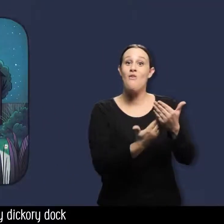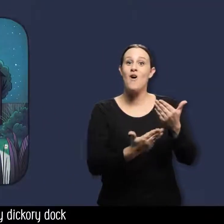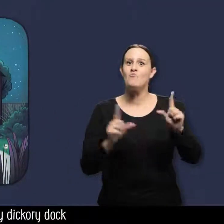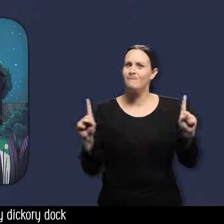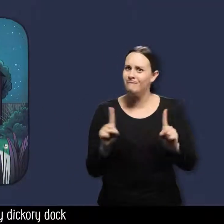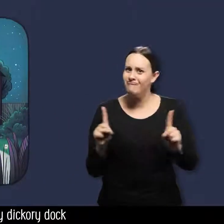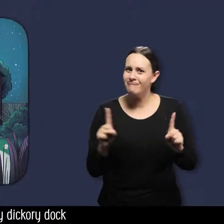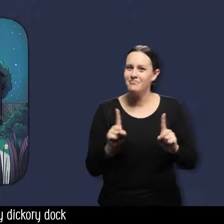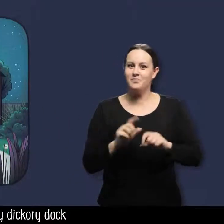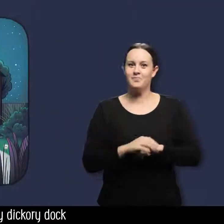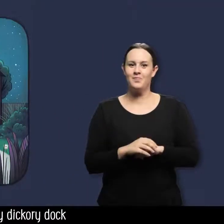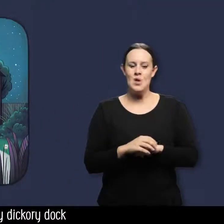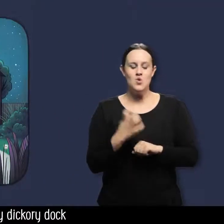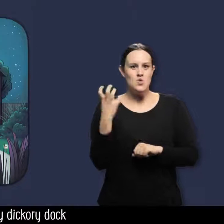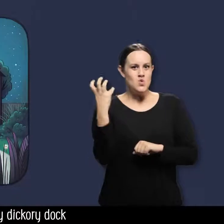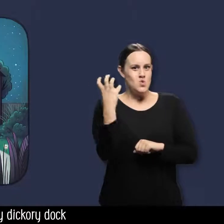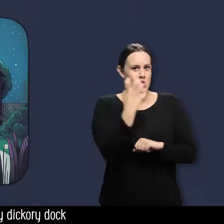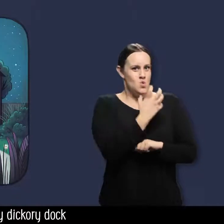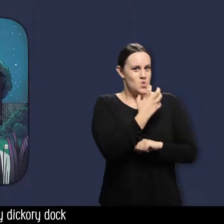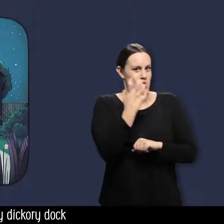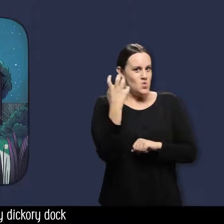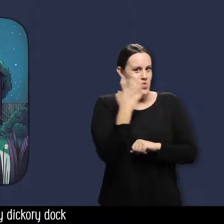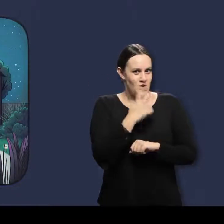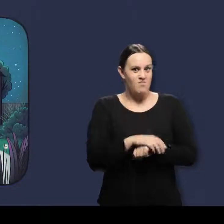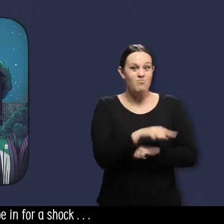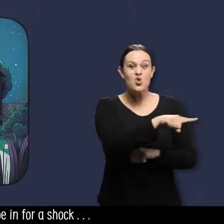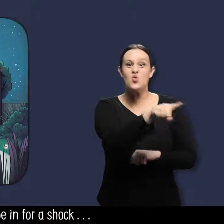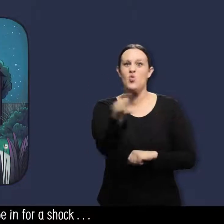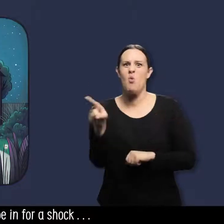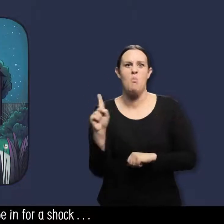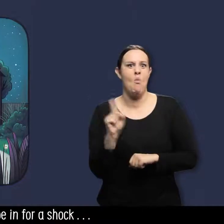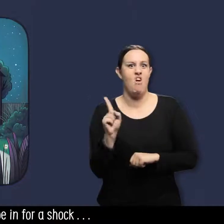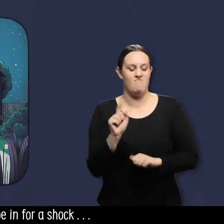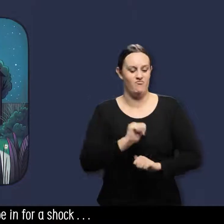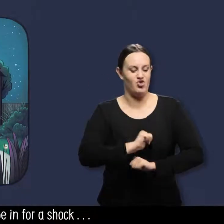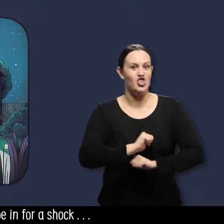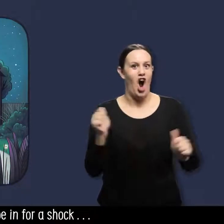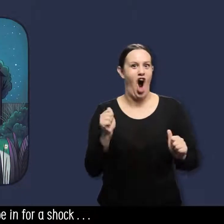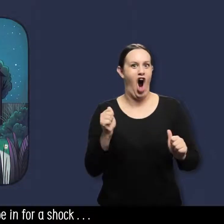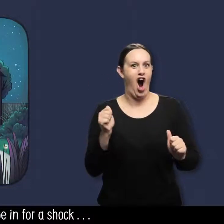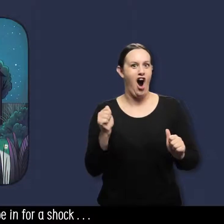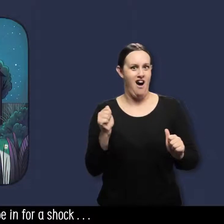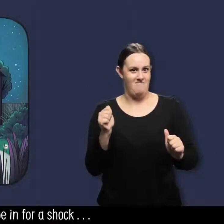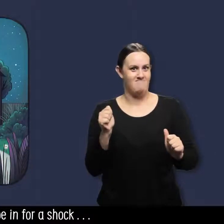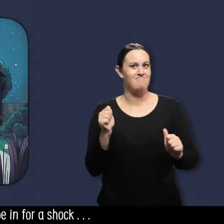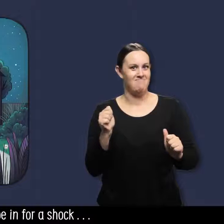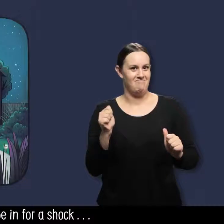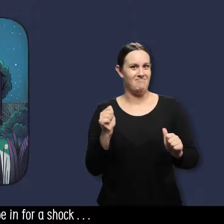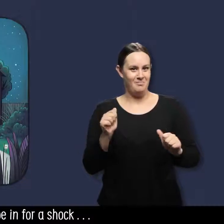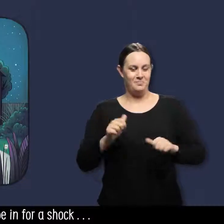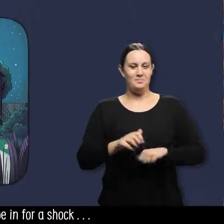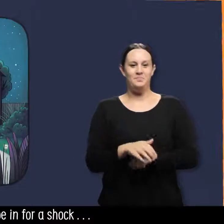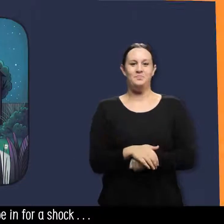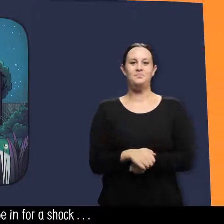hickory dickory dock you might be in for a shock